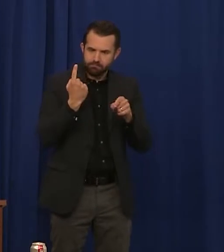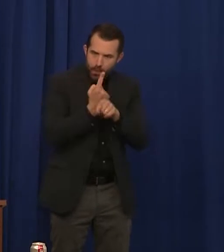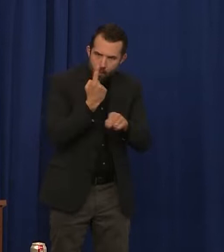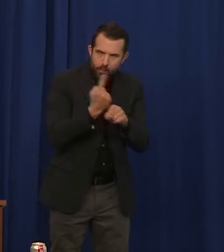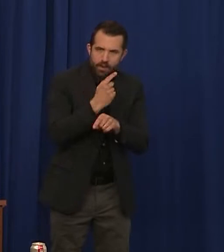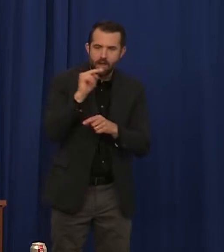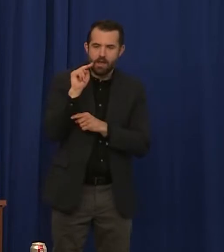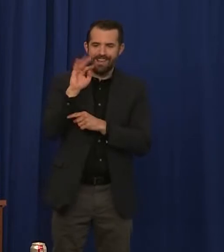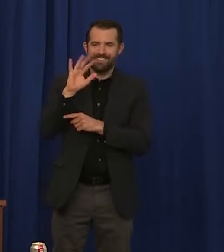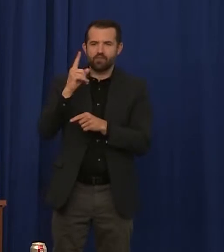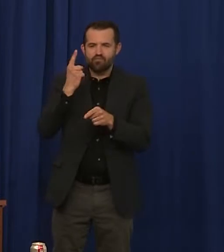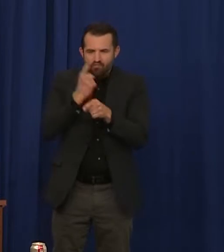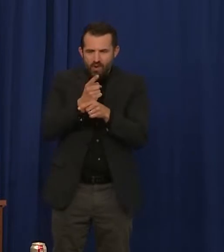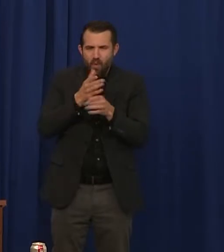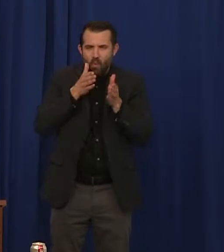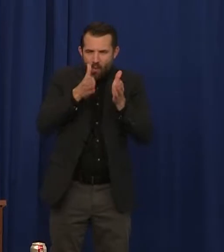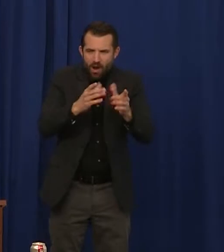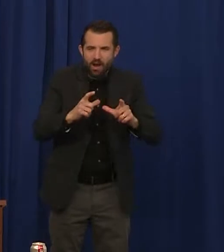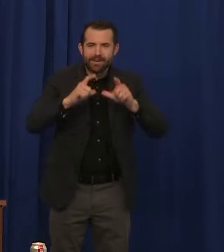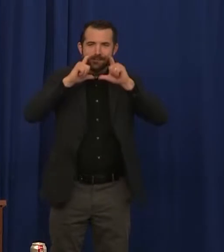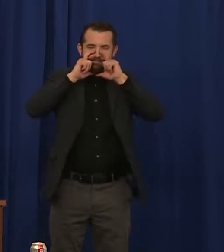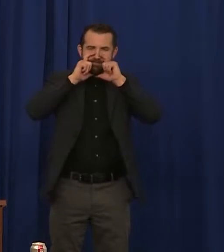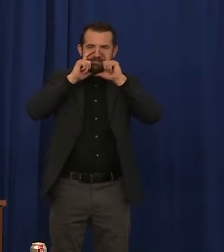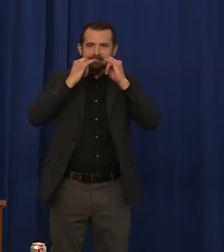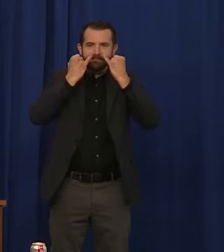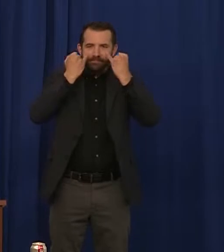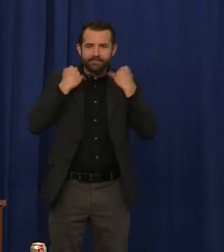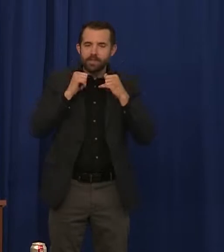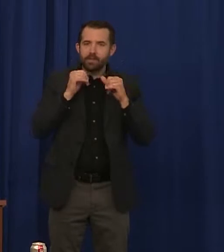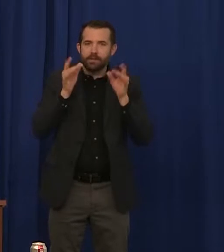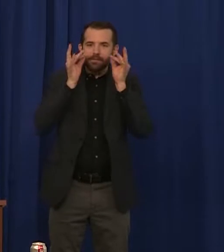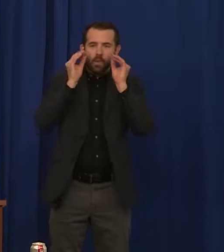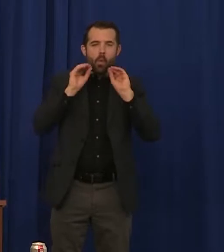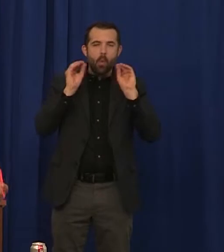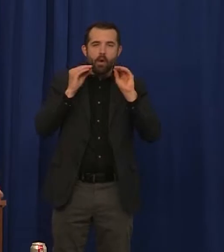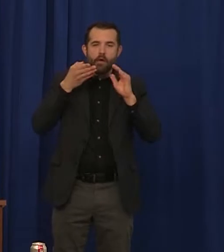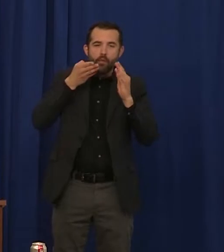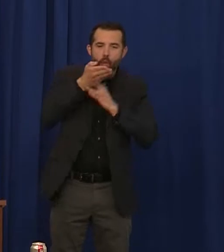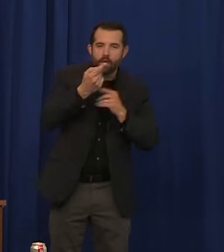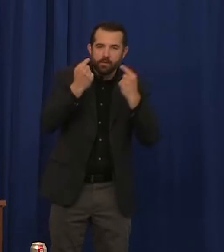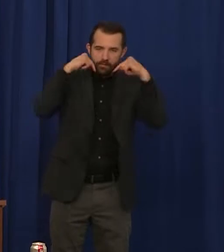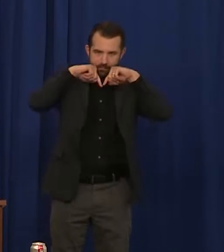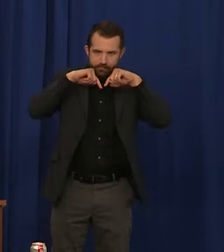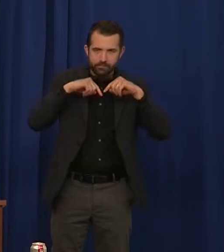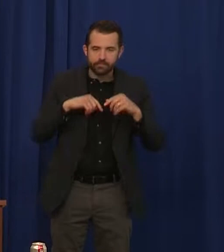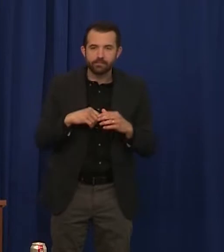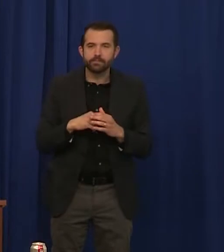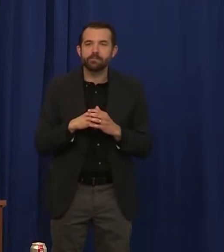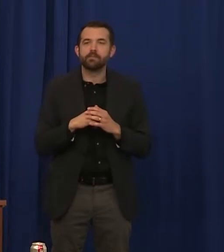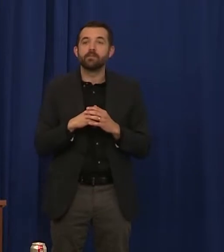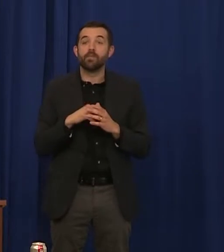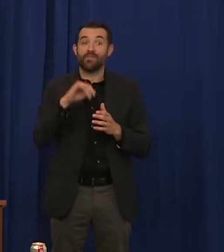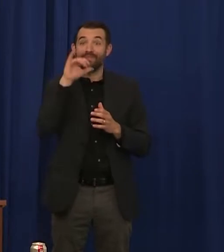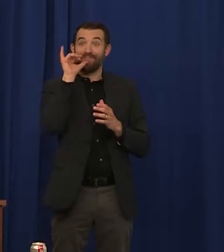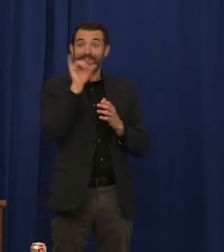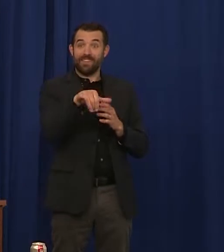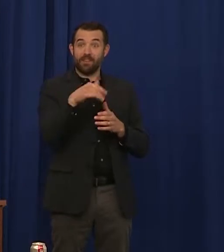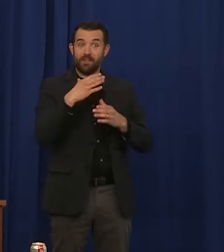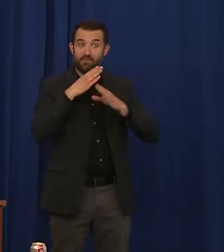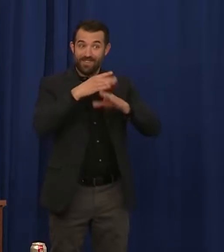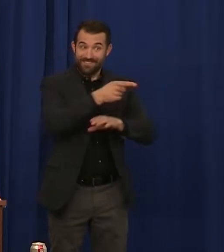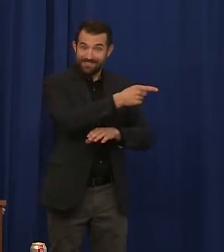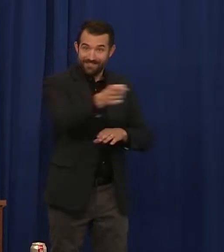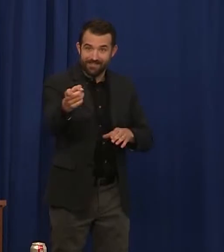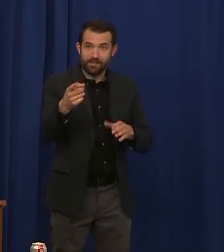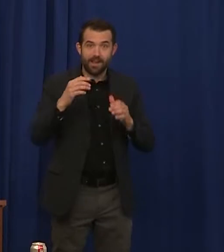the state to facilities and train facility members on how to conduct this fit testing. That process began